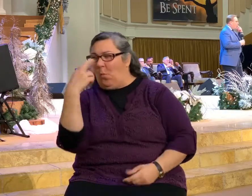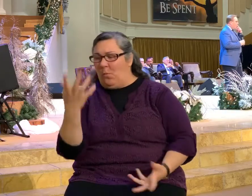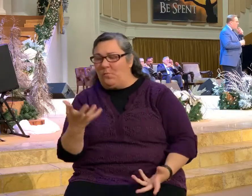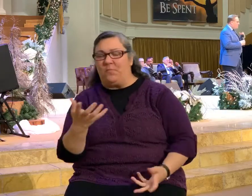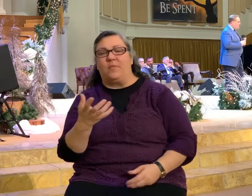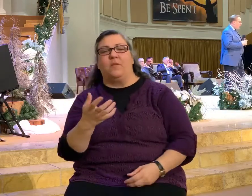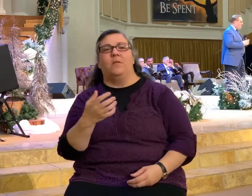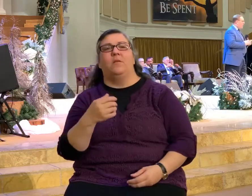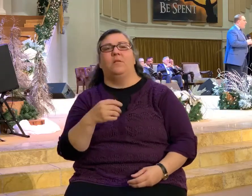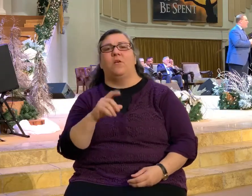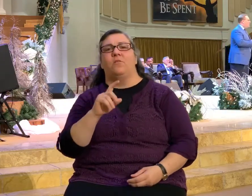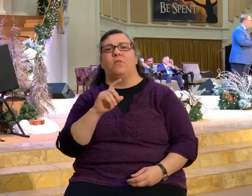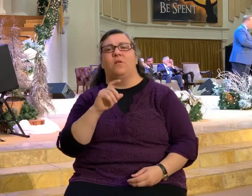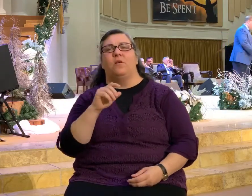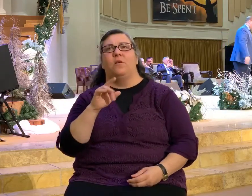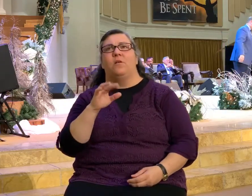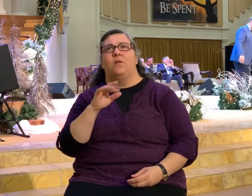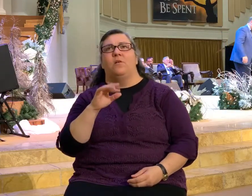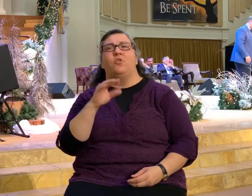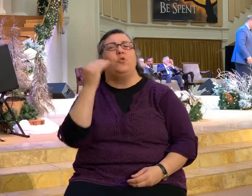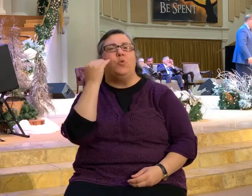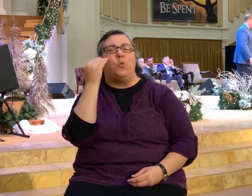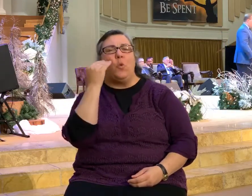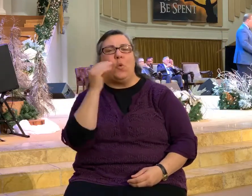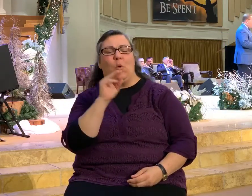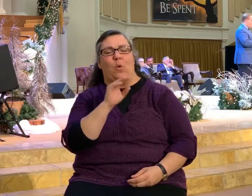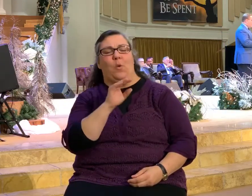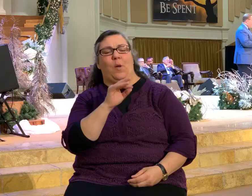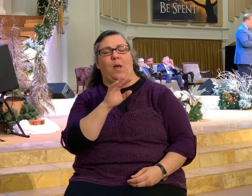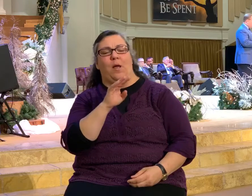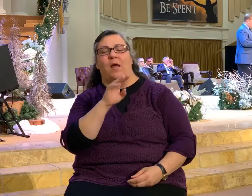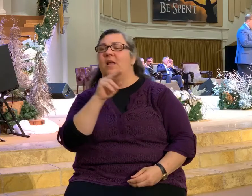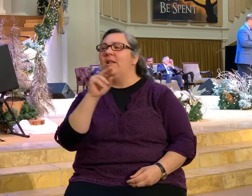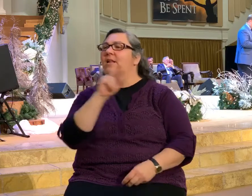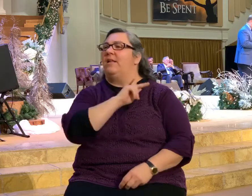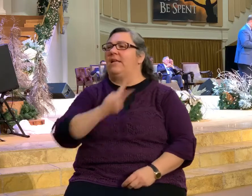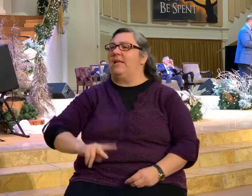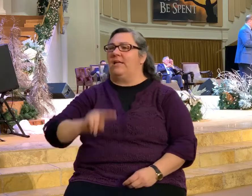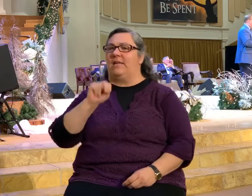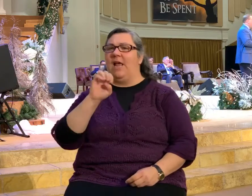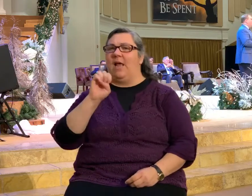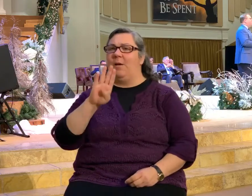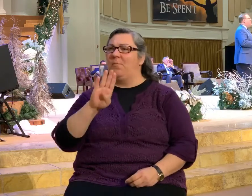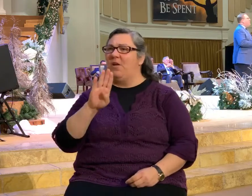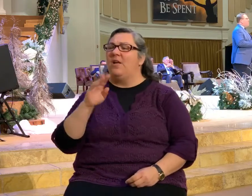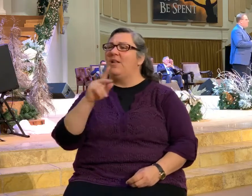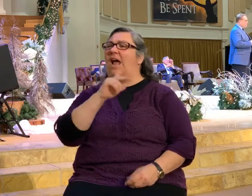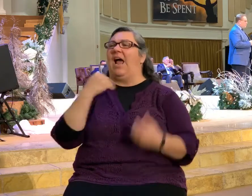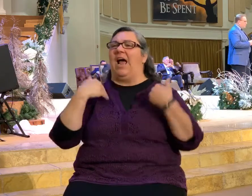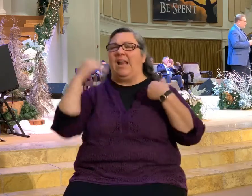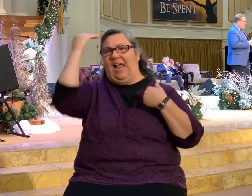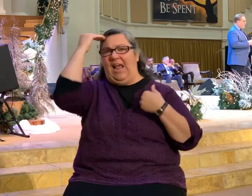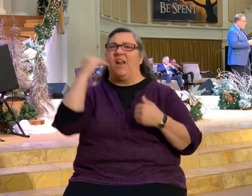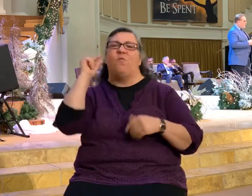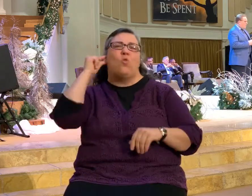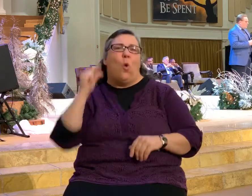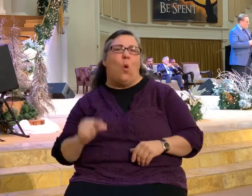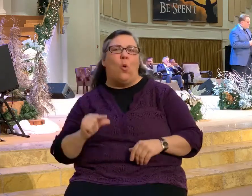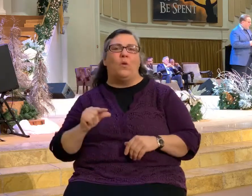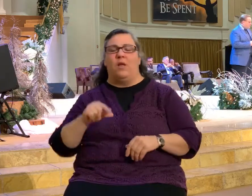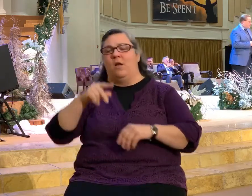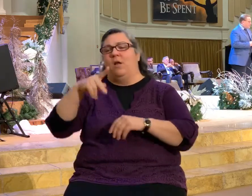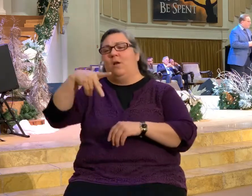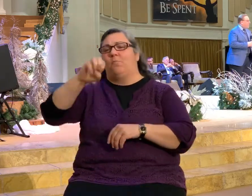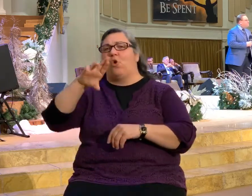we call him, Babylon, under the mighty leadership of Nebuchadnezzar, the head of gold, and then Persia would take over